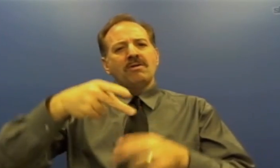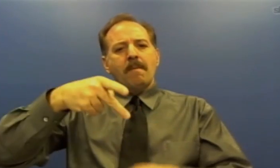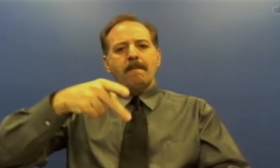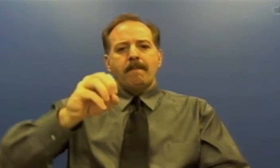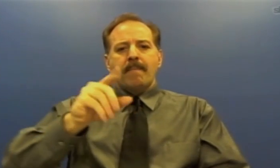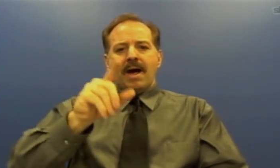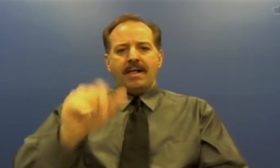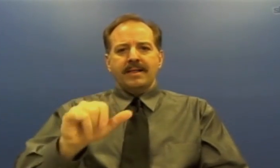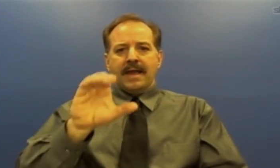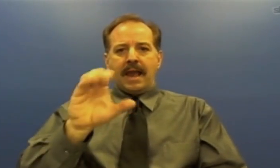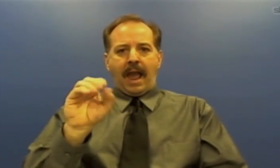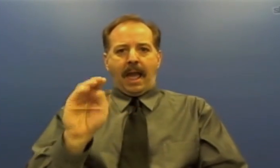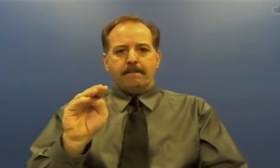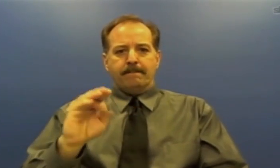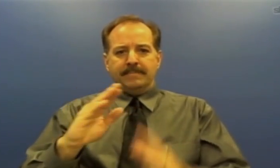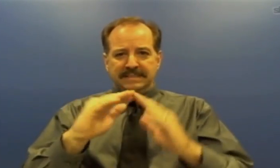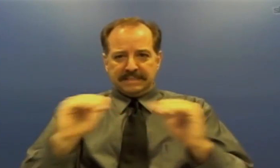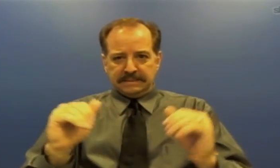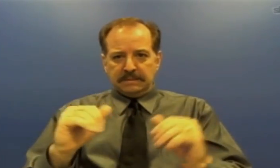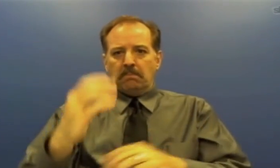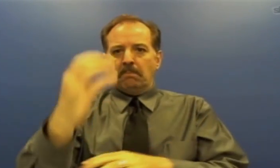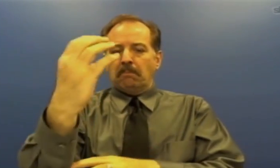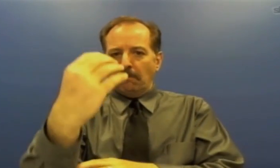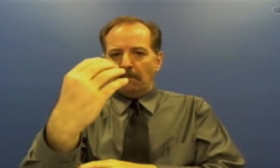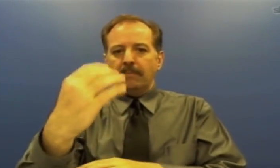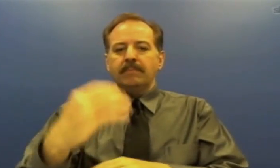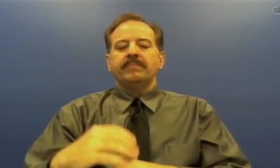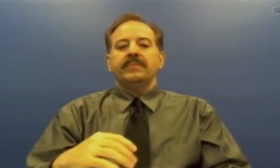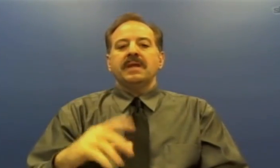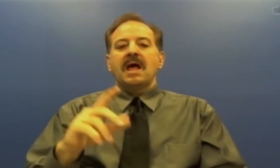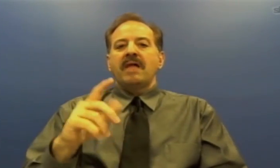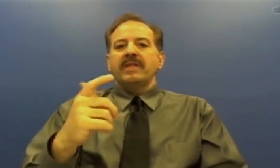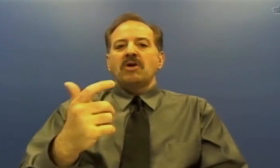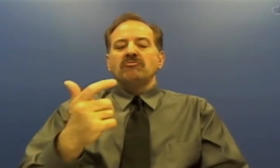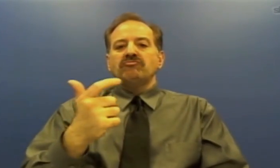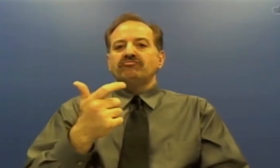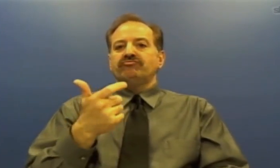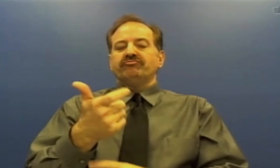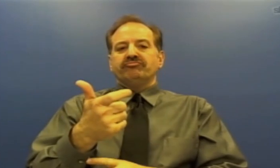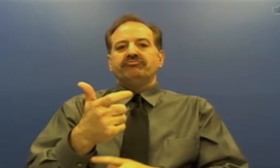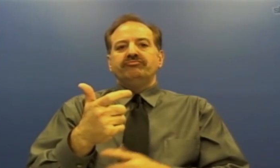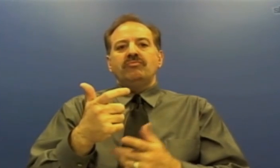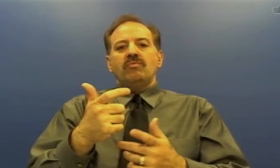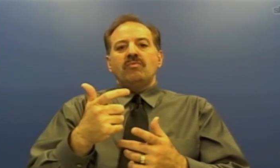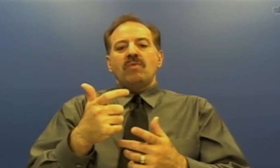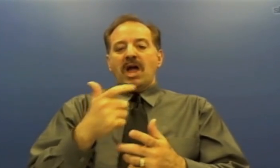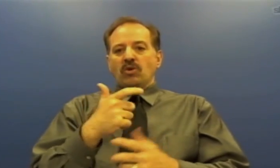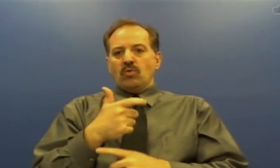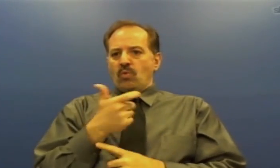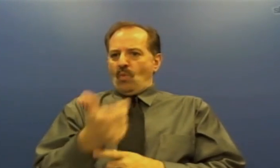then a camera. It was a Polycom camera. So with this Polycom system, we were able